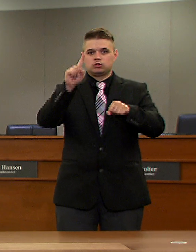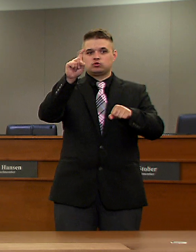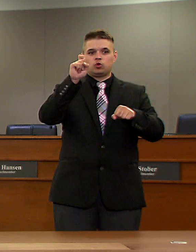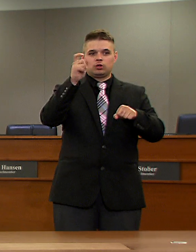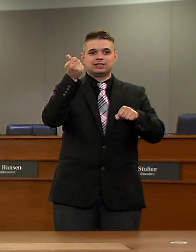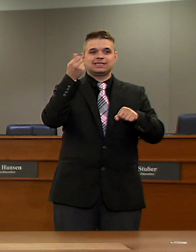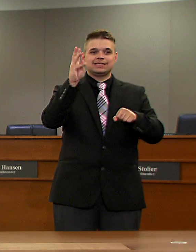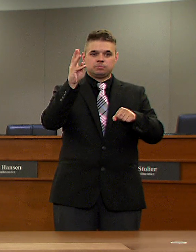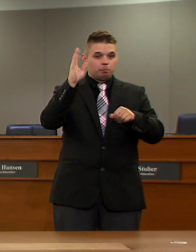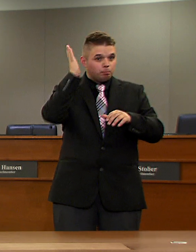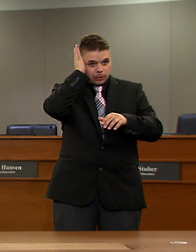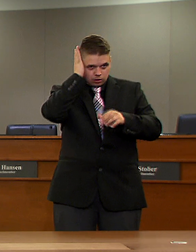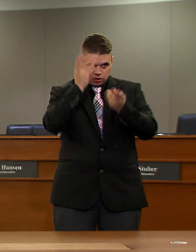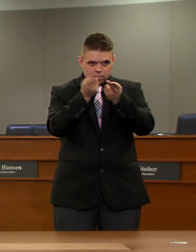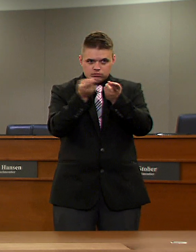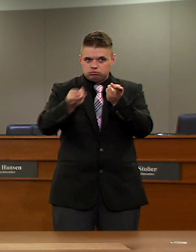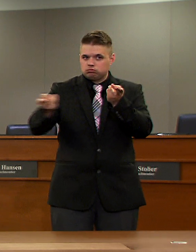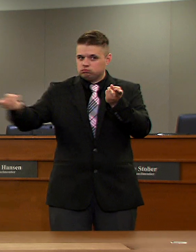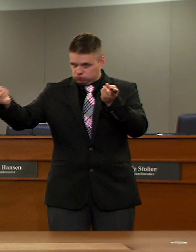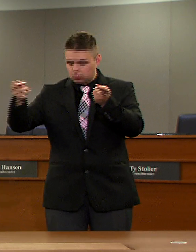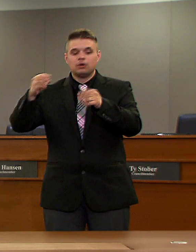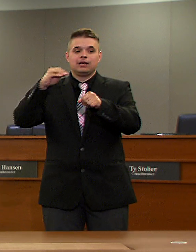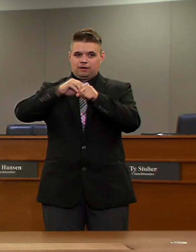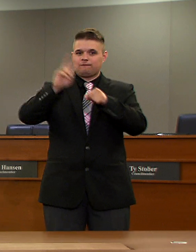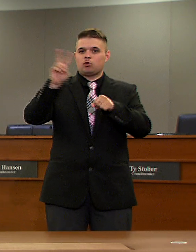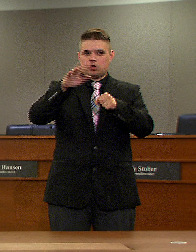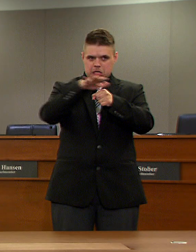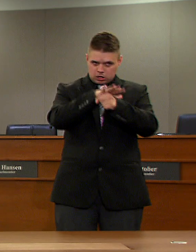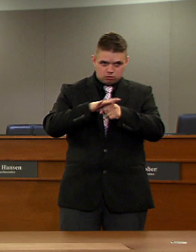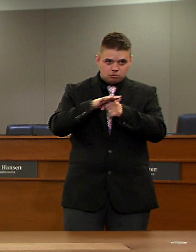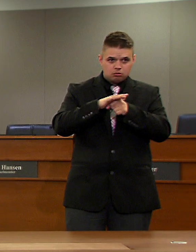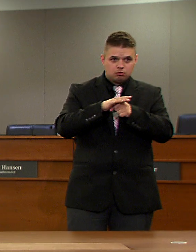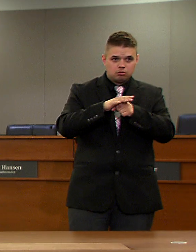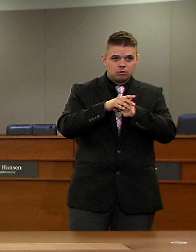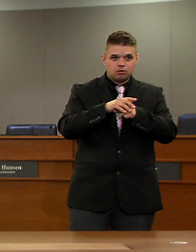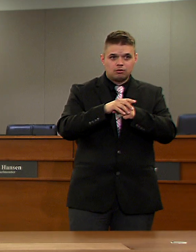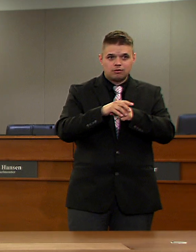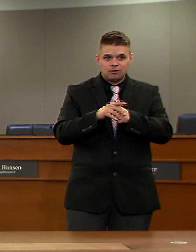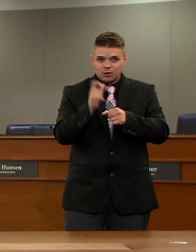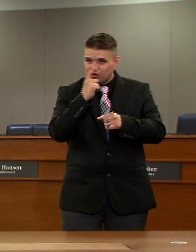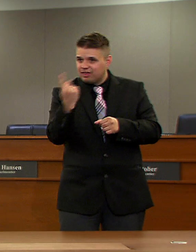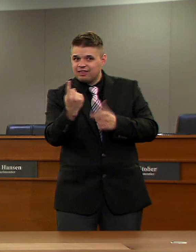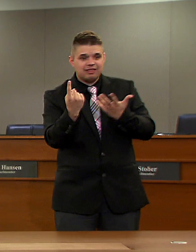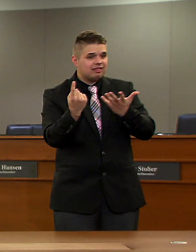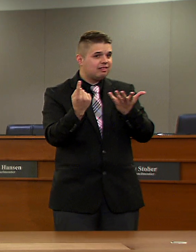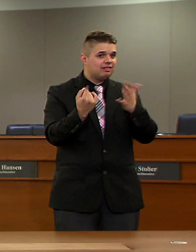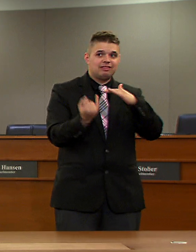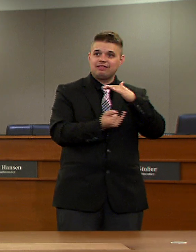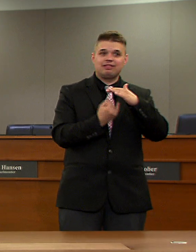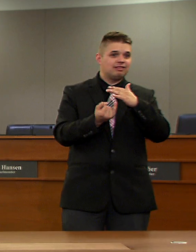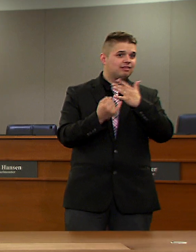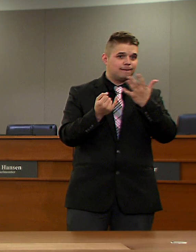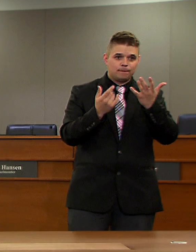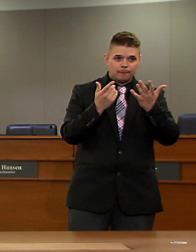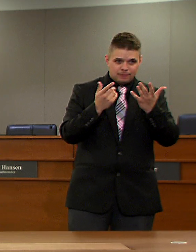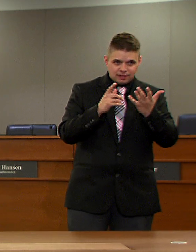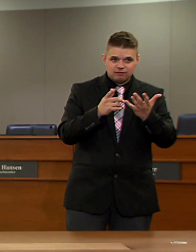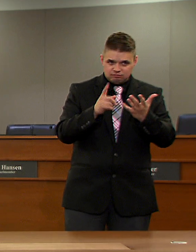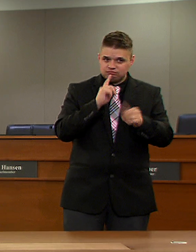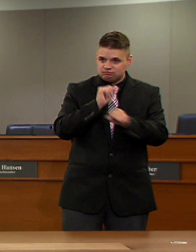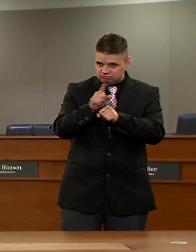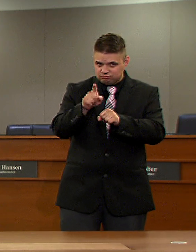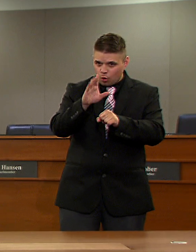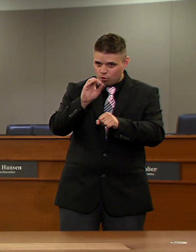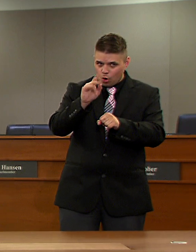in the Vancouver area to isolate people who are unhoused and have confirmed cases of